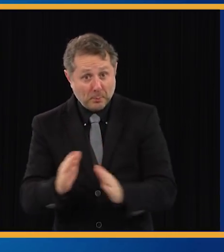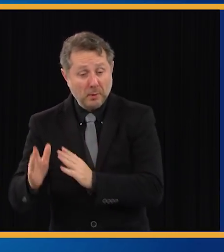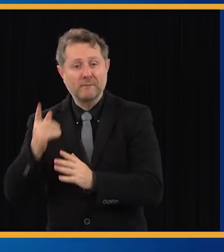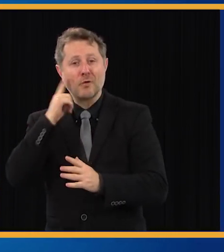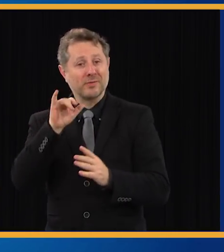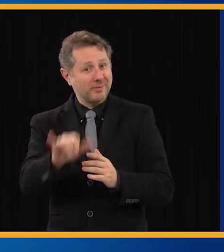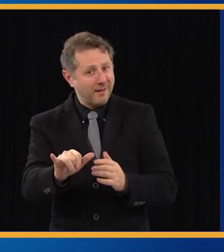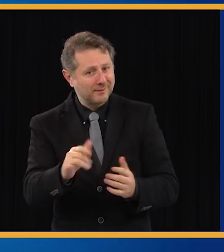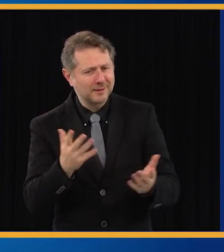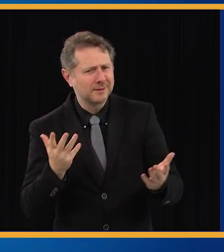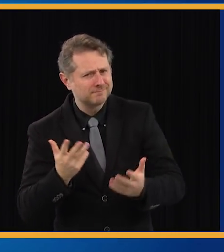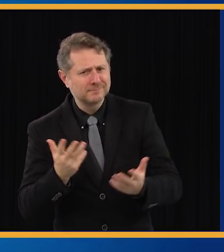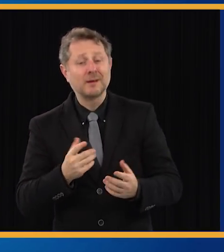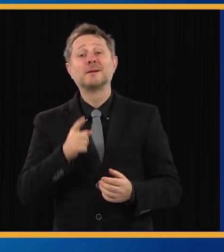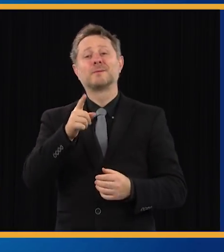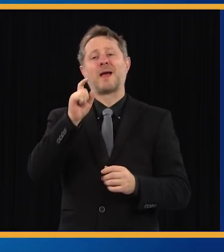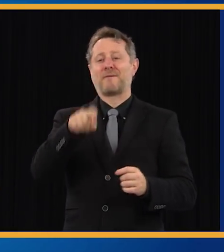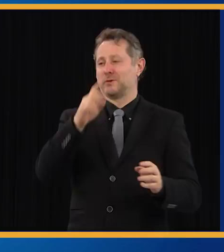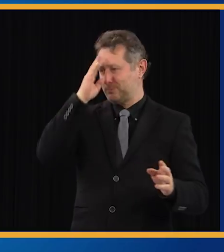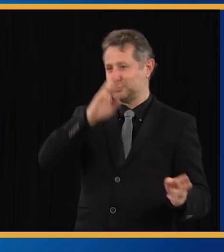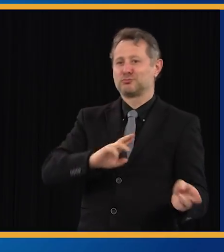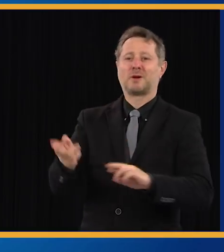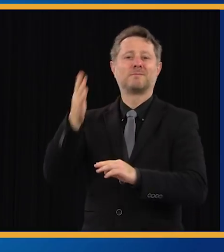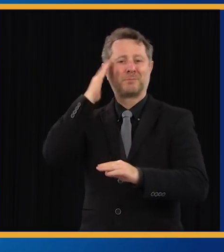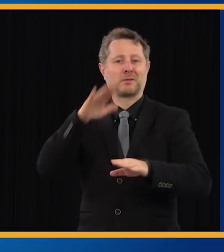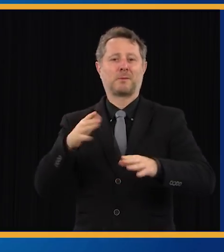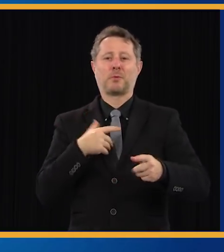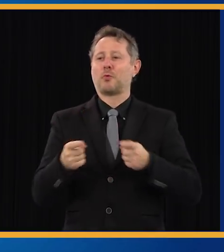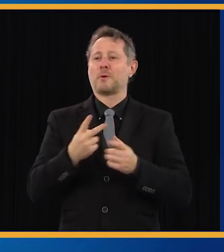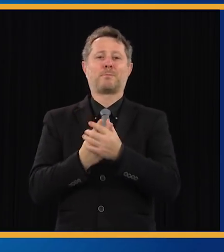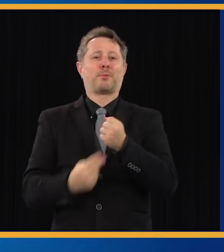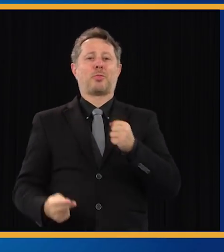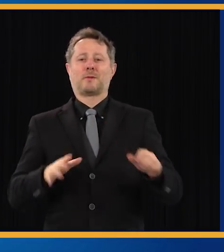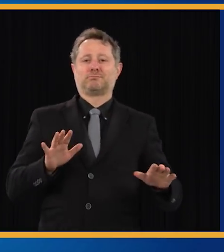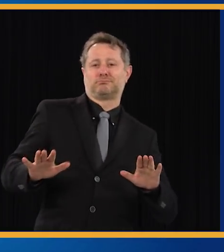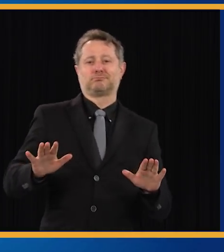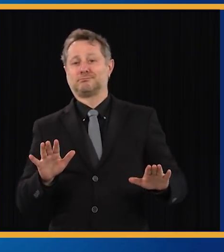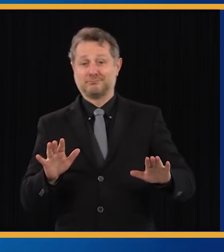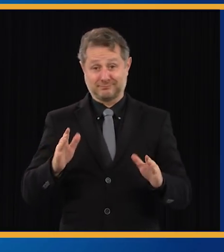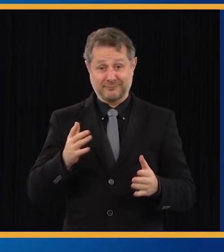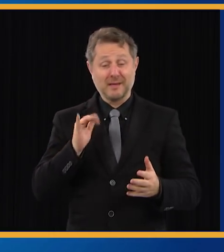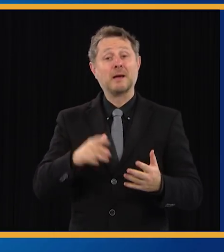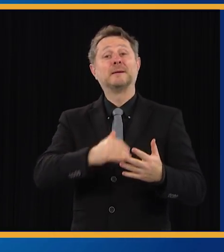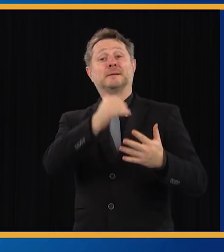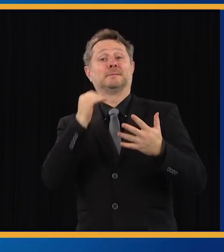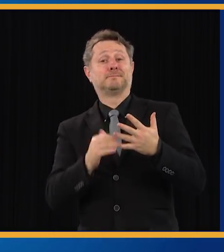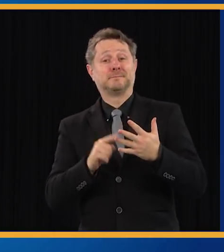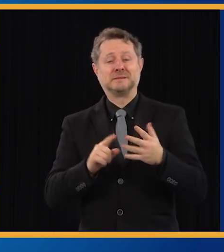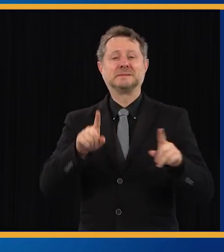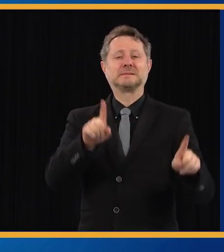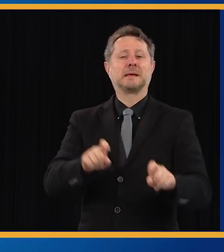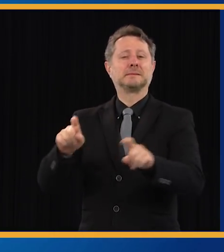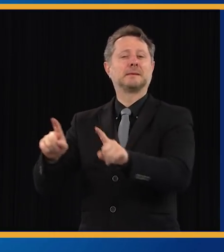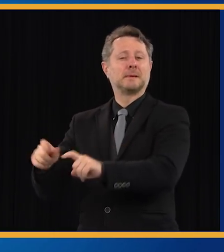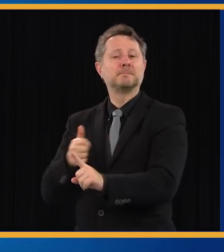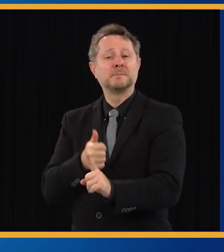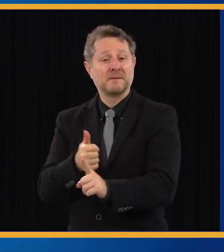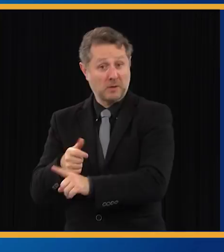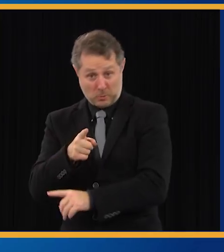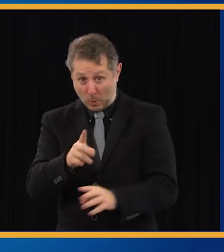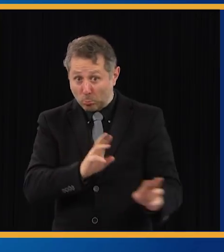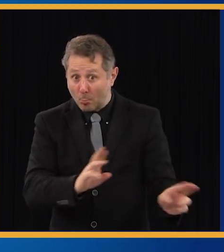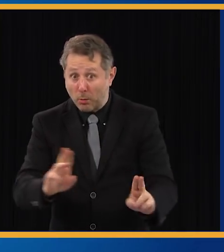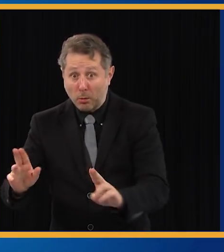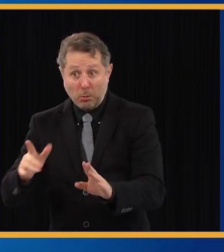have hospital capacity for both. Do we have testing in place? And is testing ready to go?